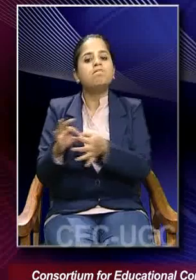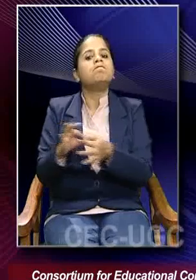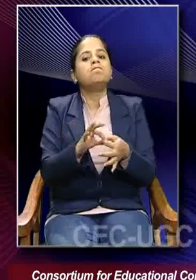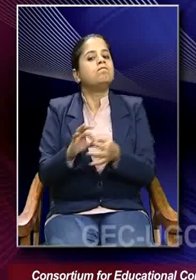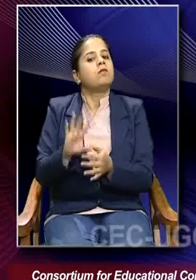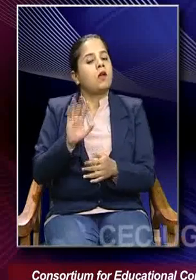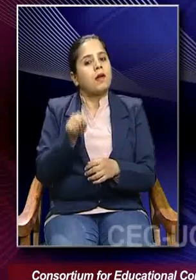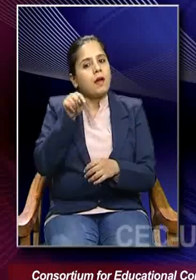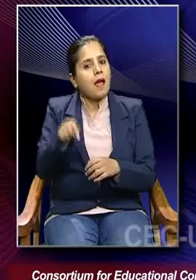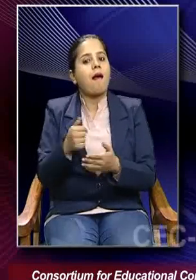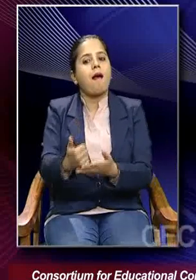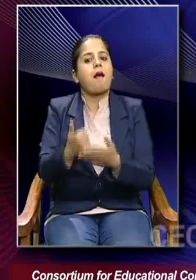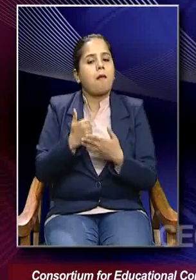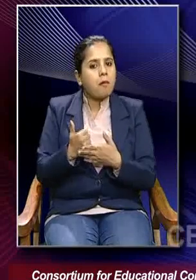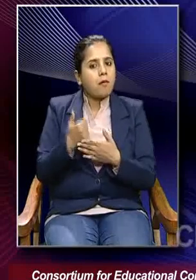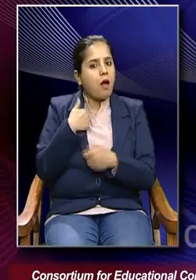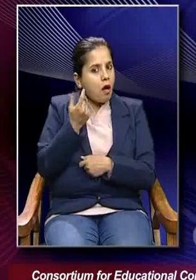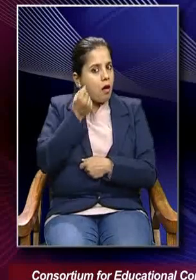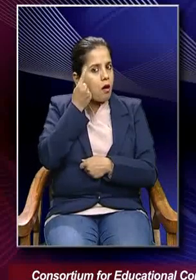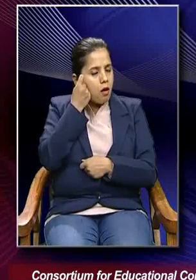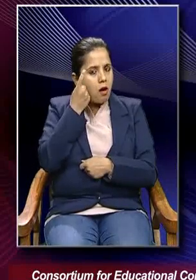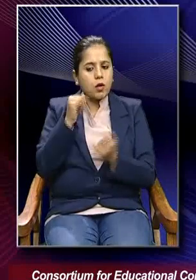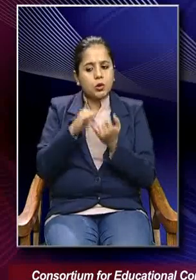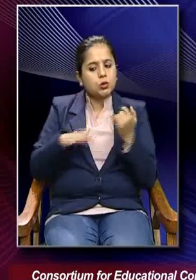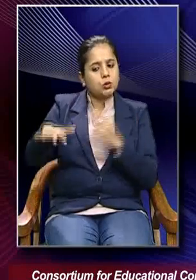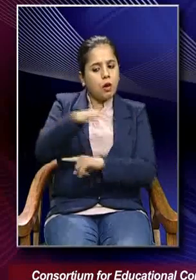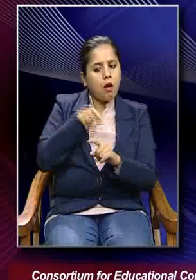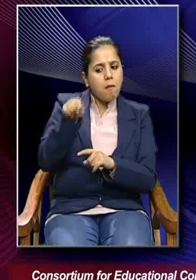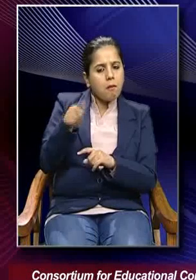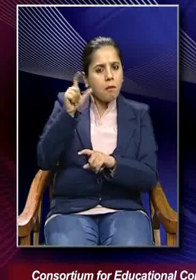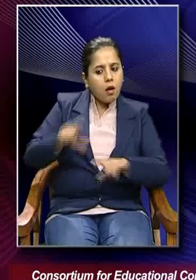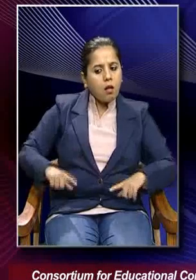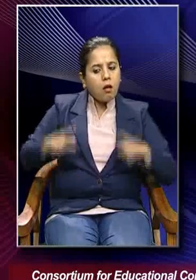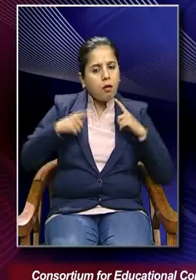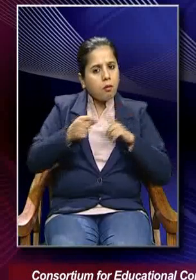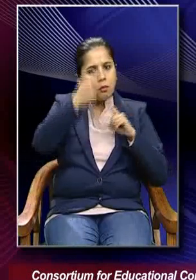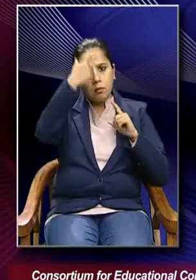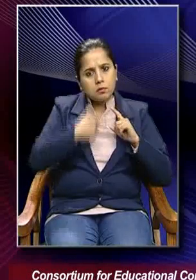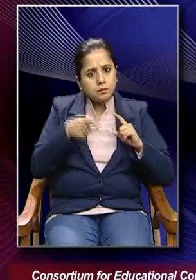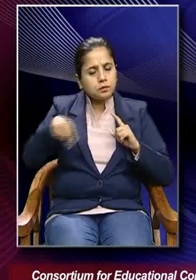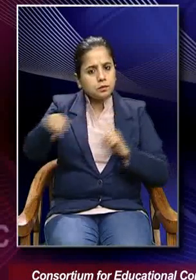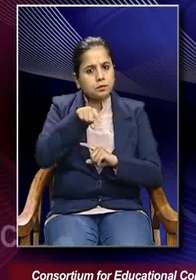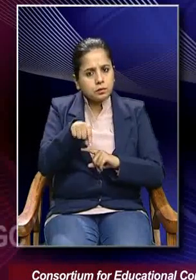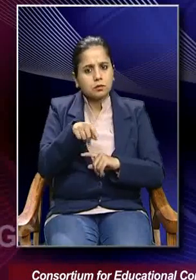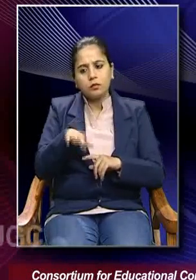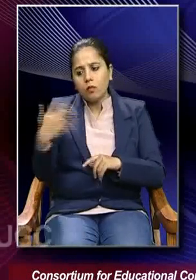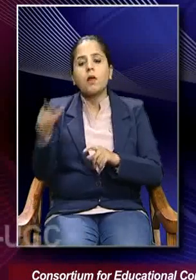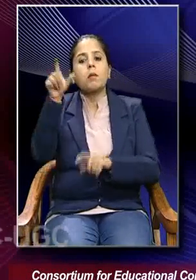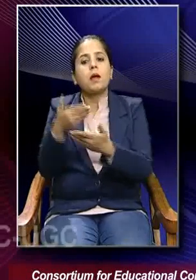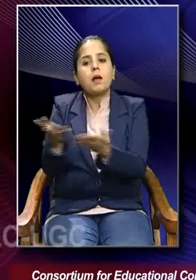and that is helping us to understand society, the personal and the